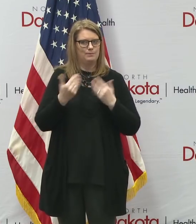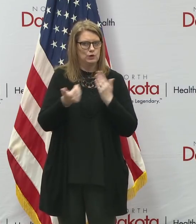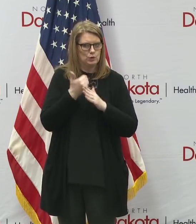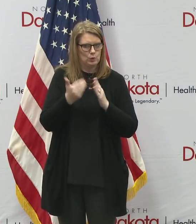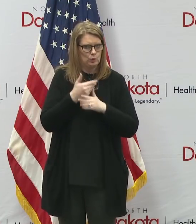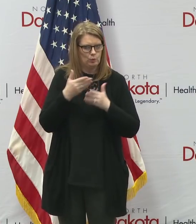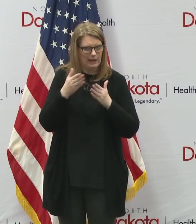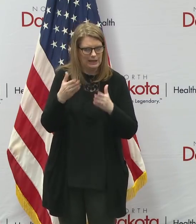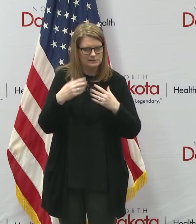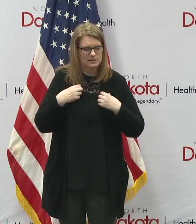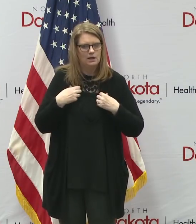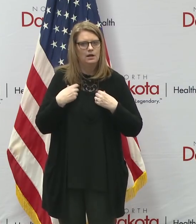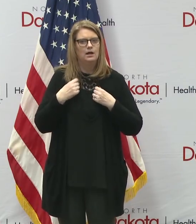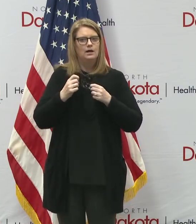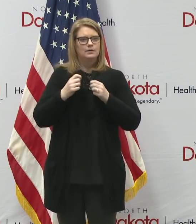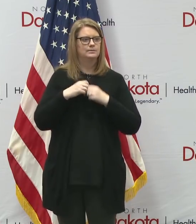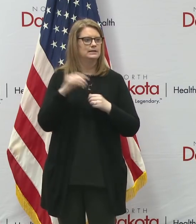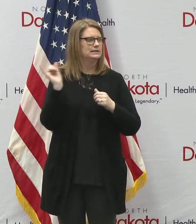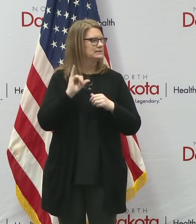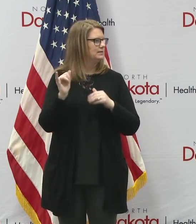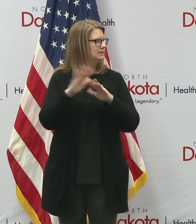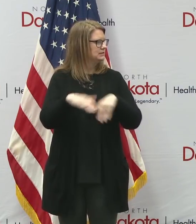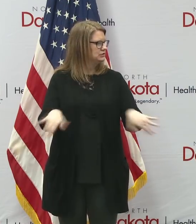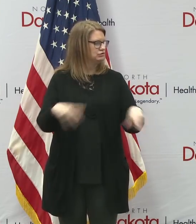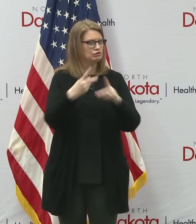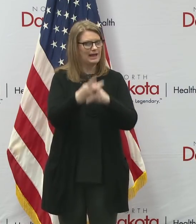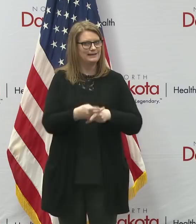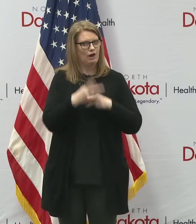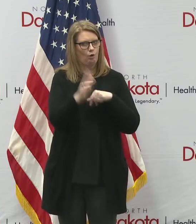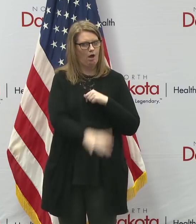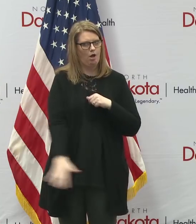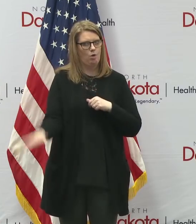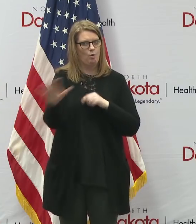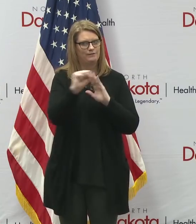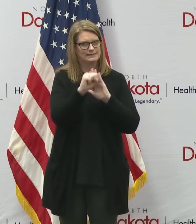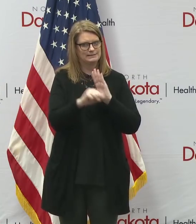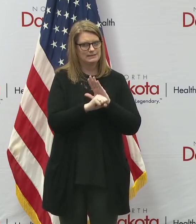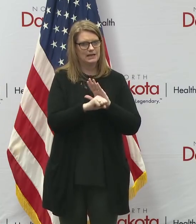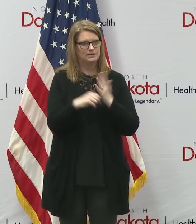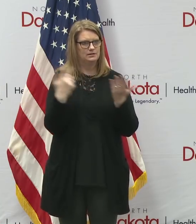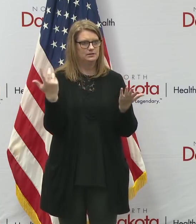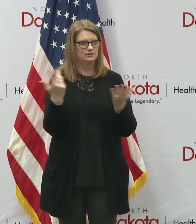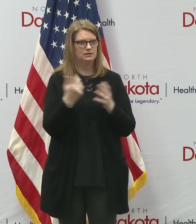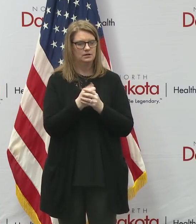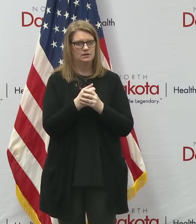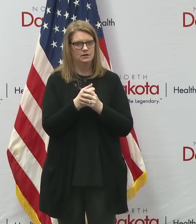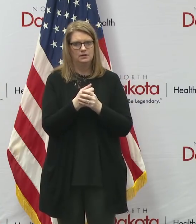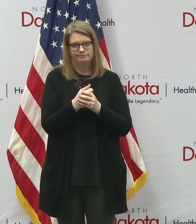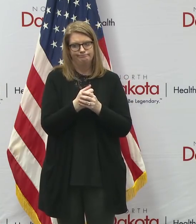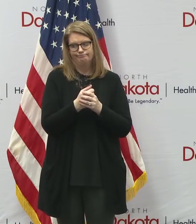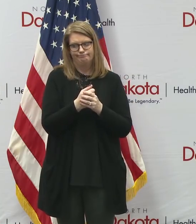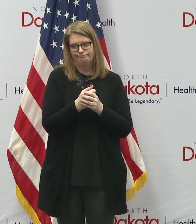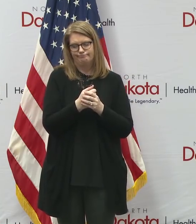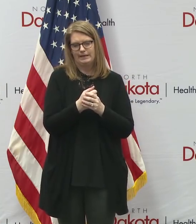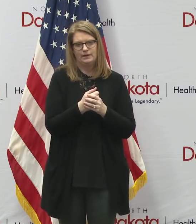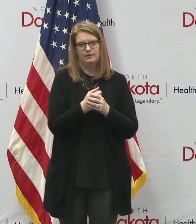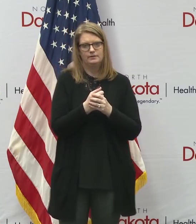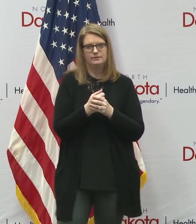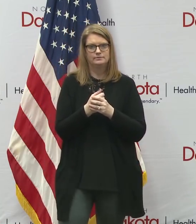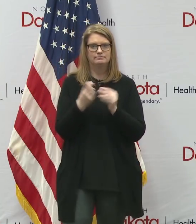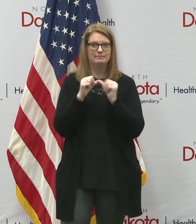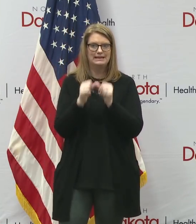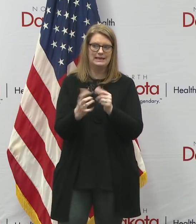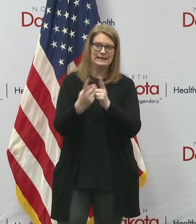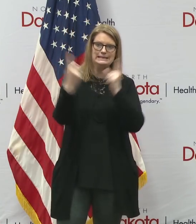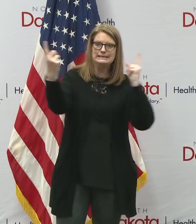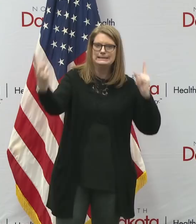that we put out guidance for childcare statewide. And those might be, maintaining, distances in a